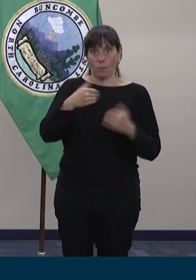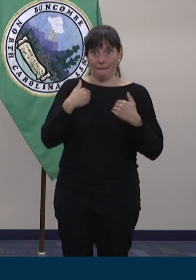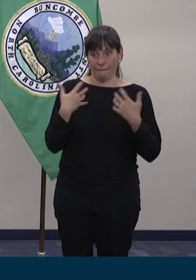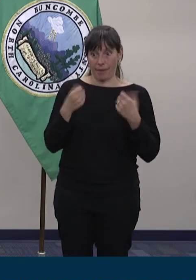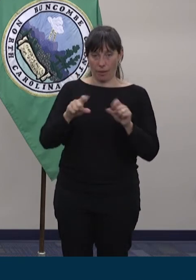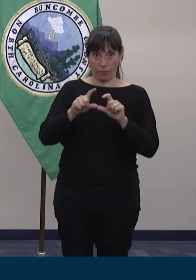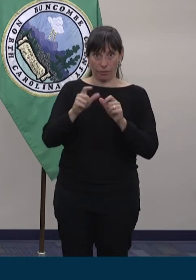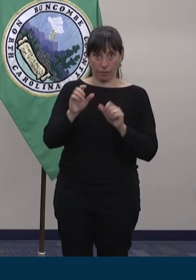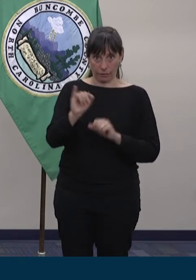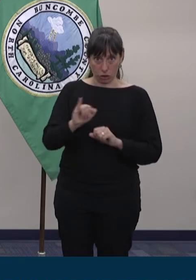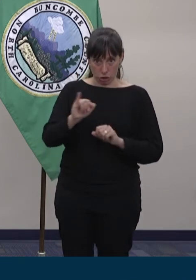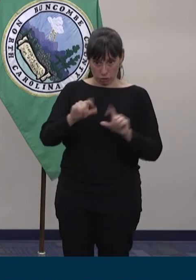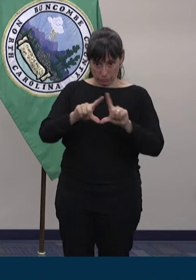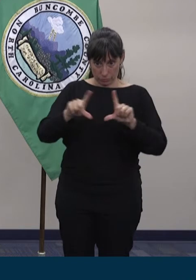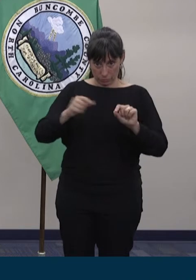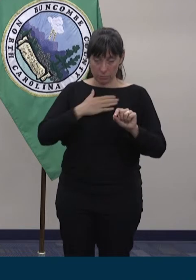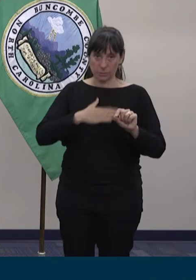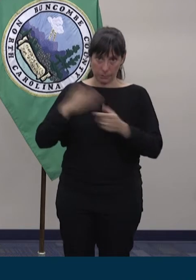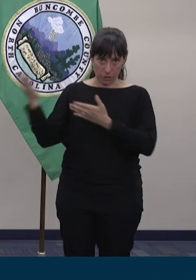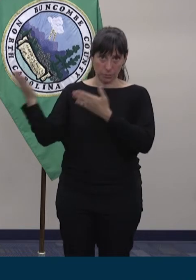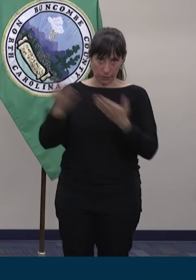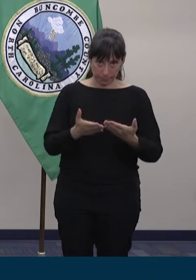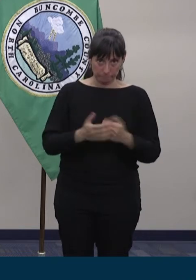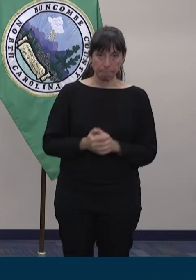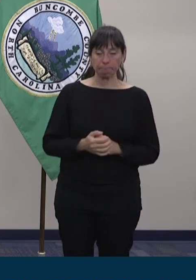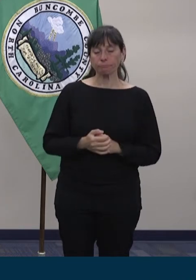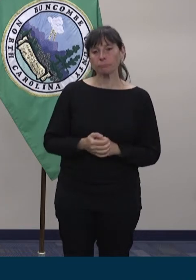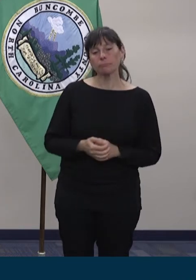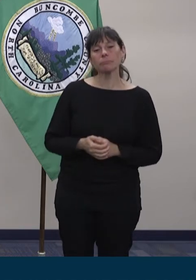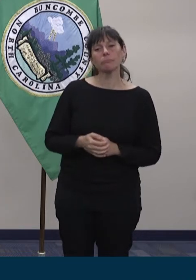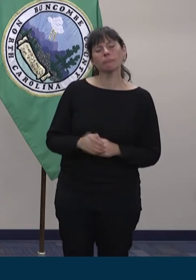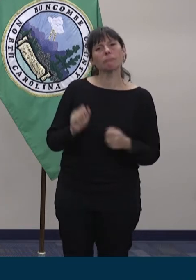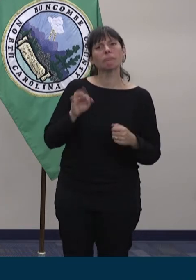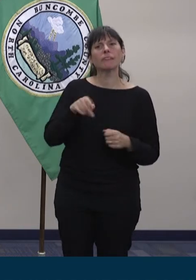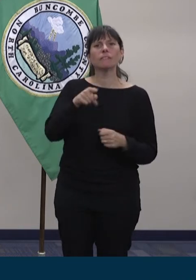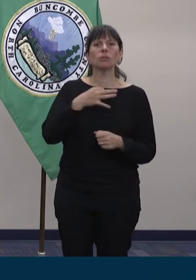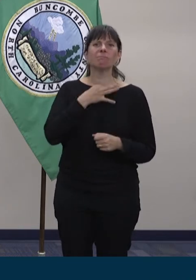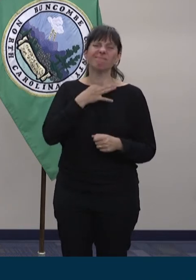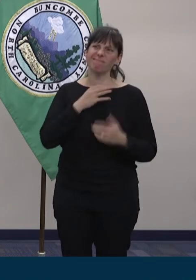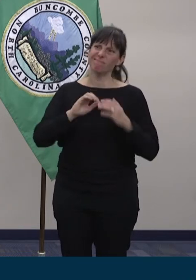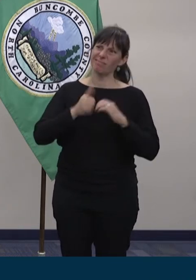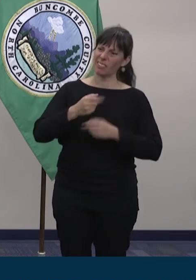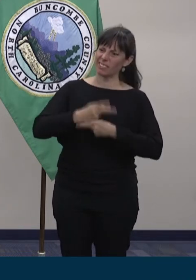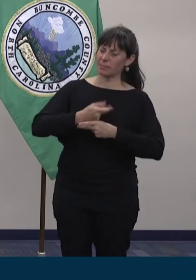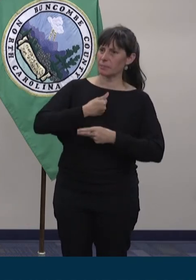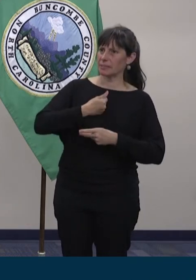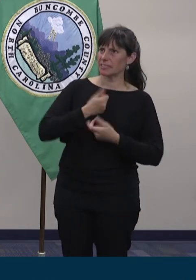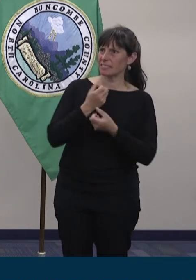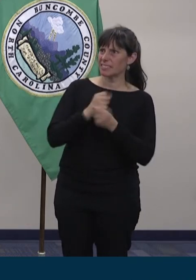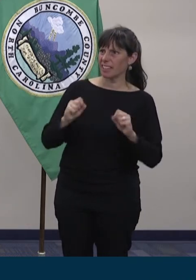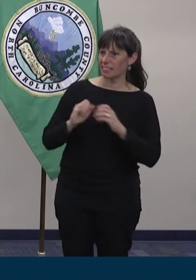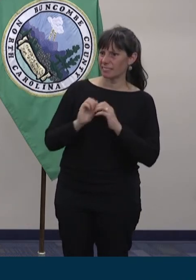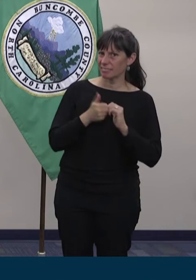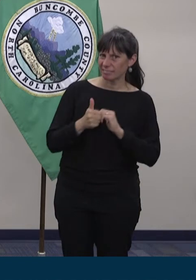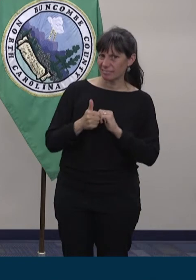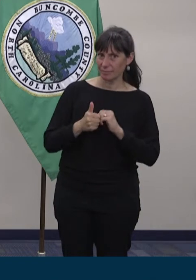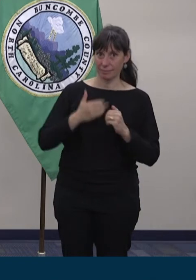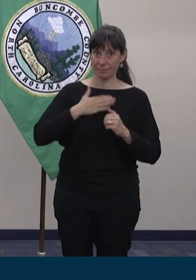To those who are looking for practical advice on how to stay safe during this global pandemic, here's the advice that I